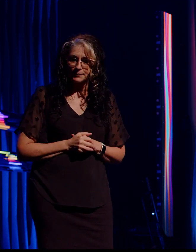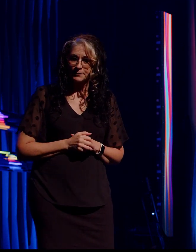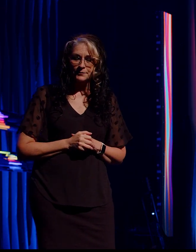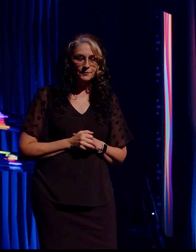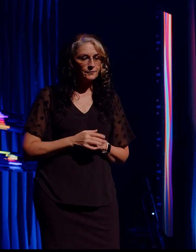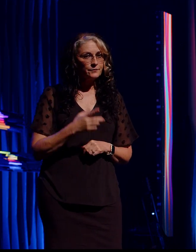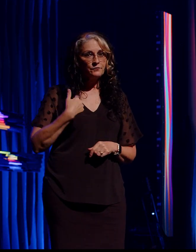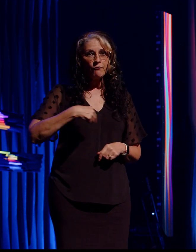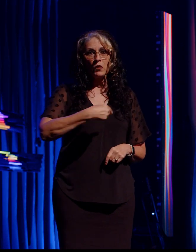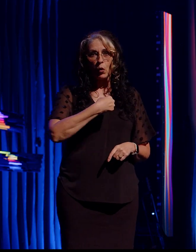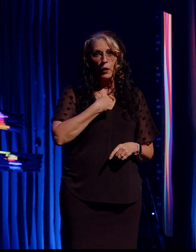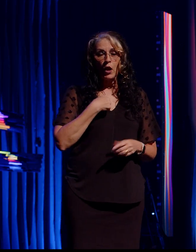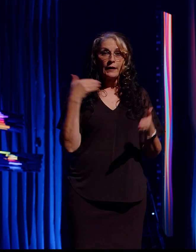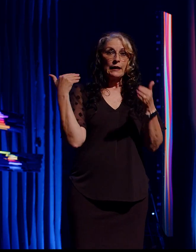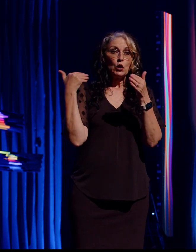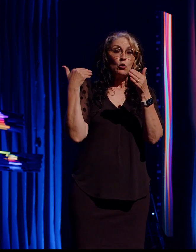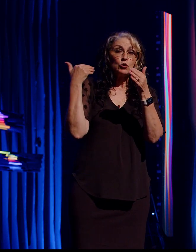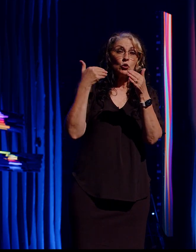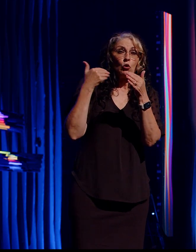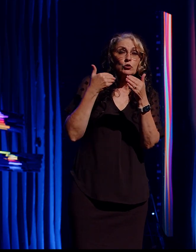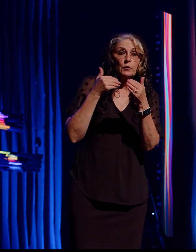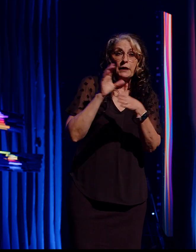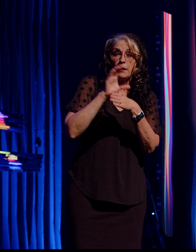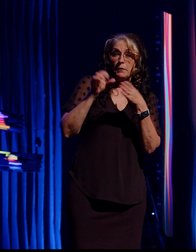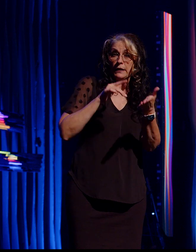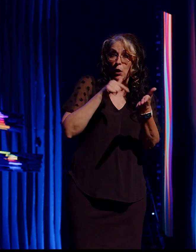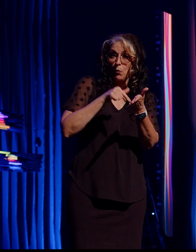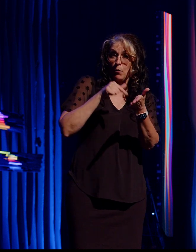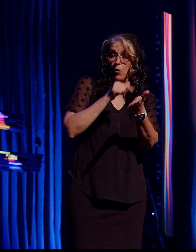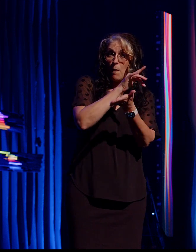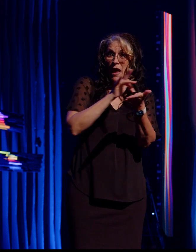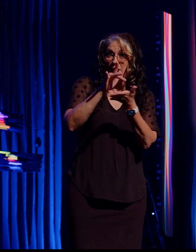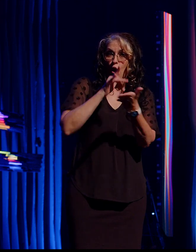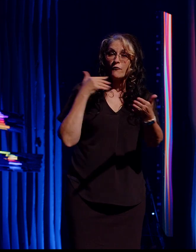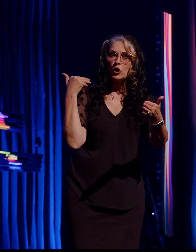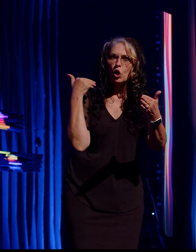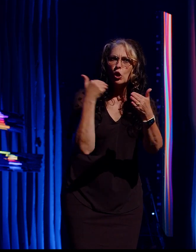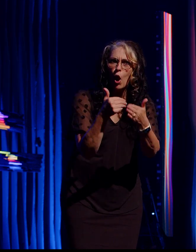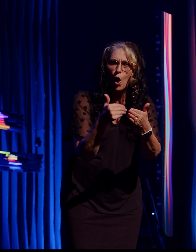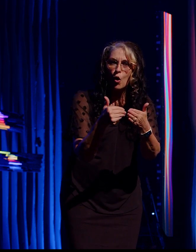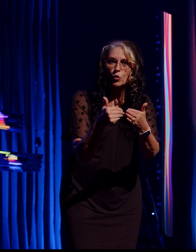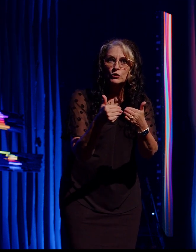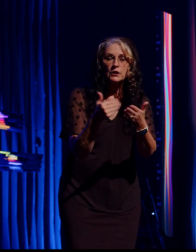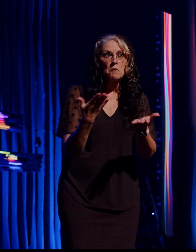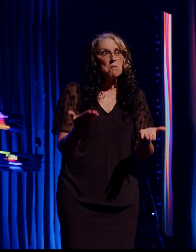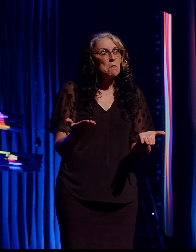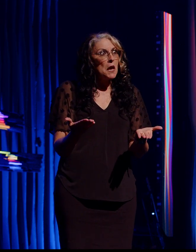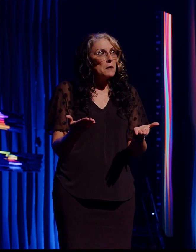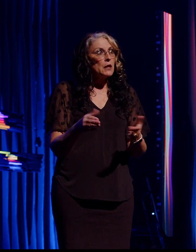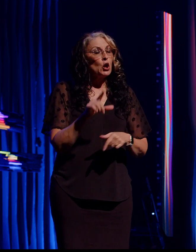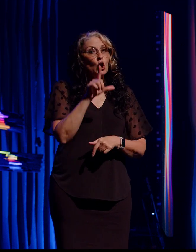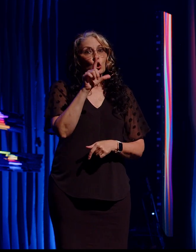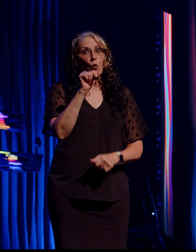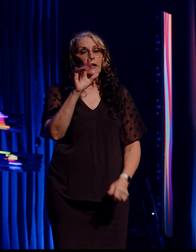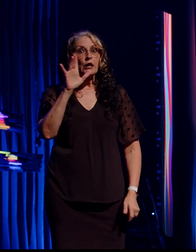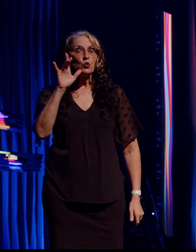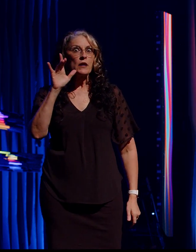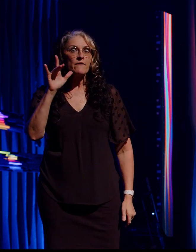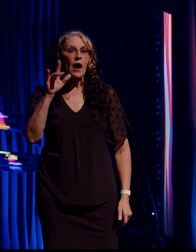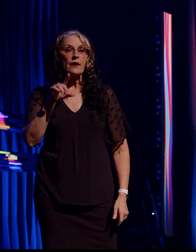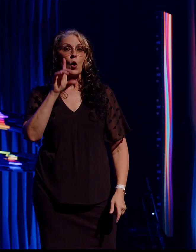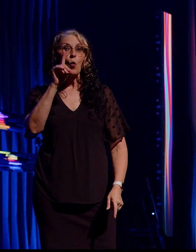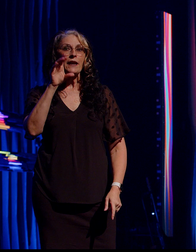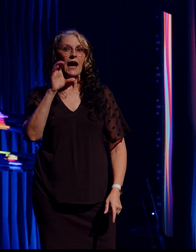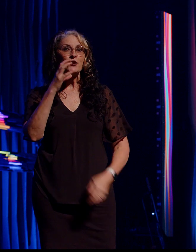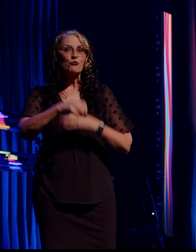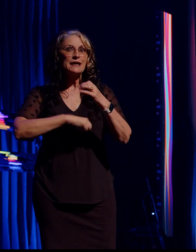We are coming closer and closer to being completely paid off. God willing, we'll be paid off in 2025, which will be our